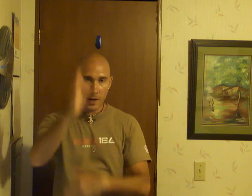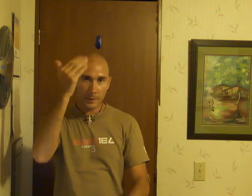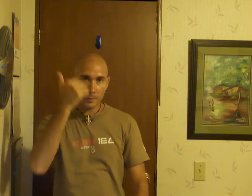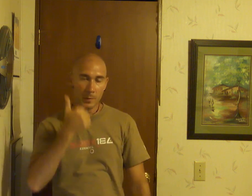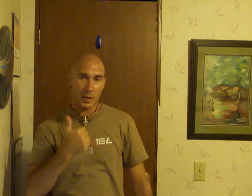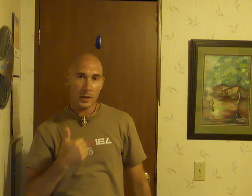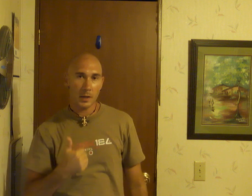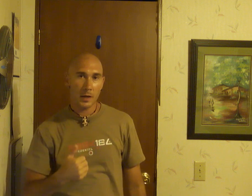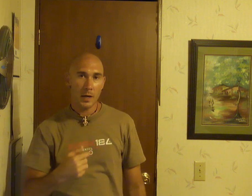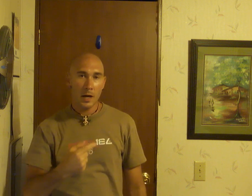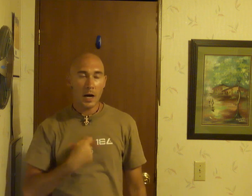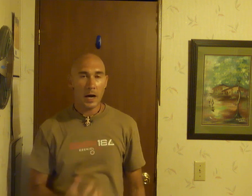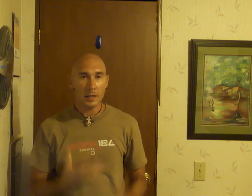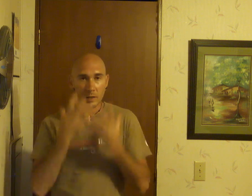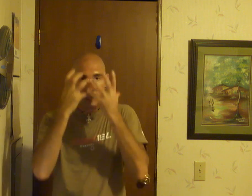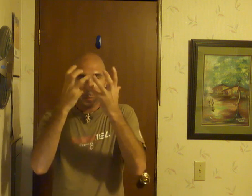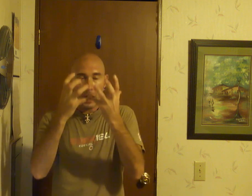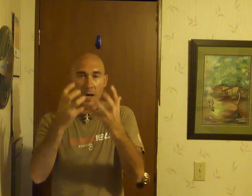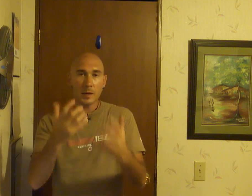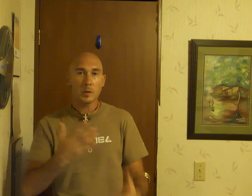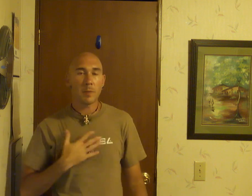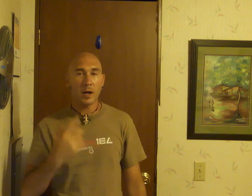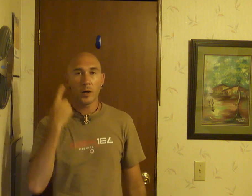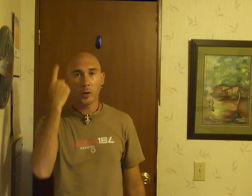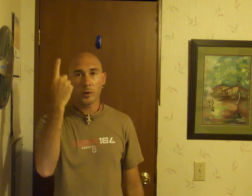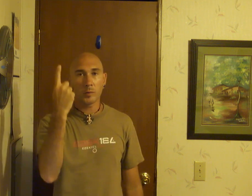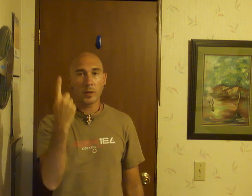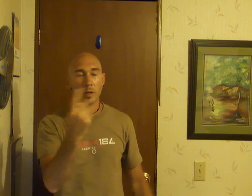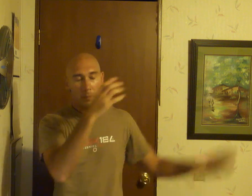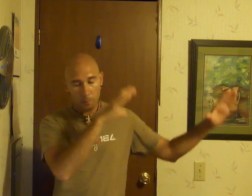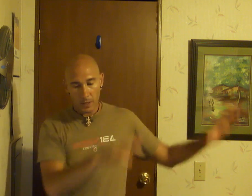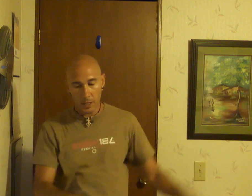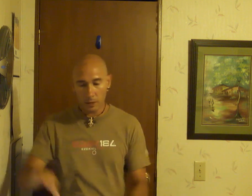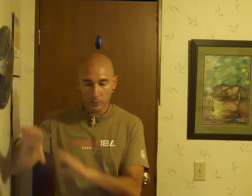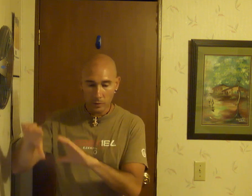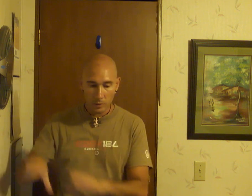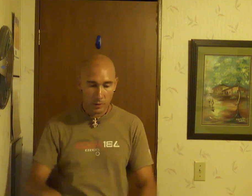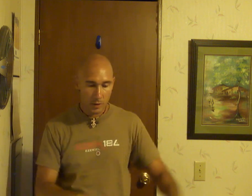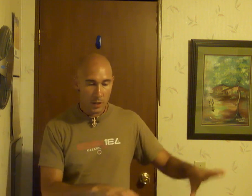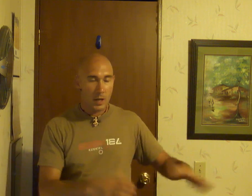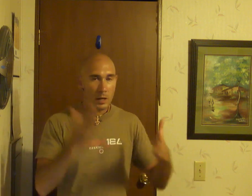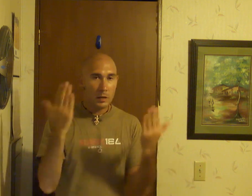inside of me? I despise my own behavior.